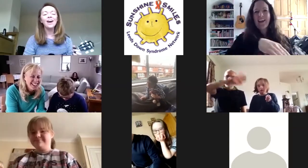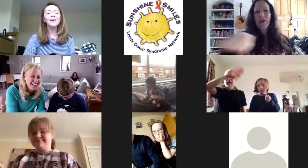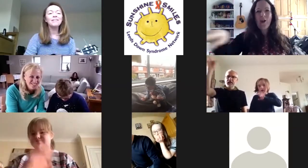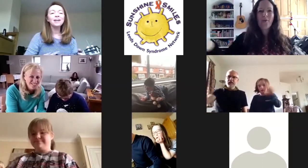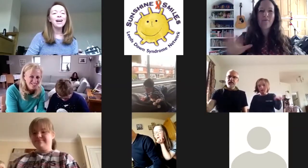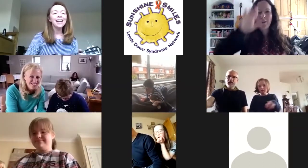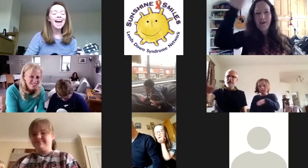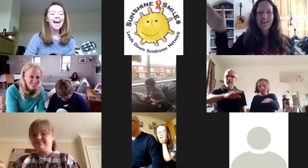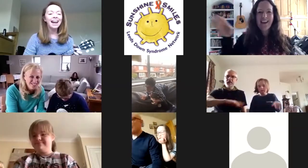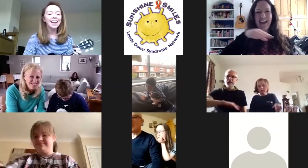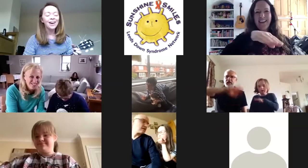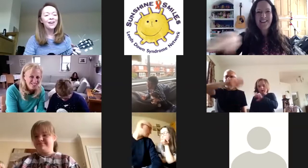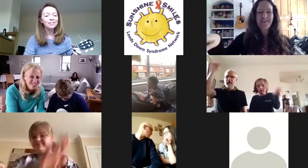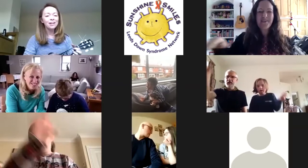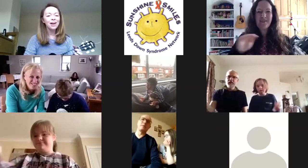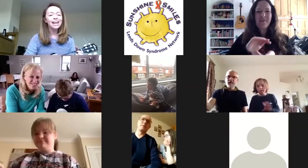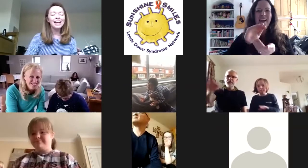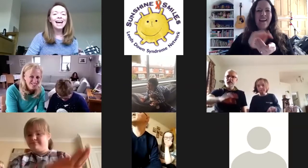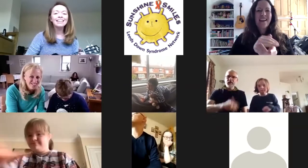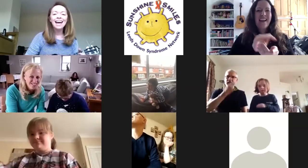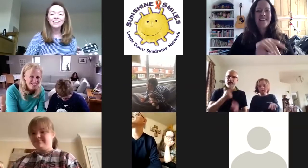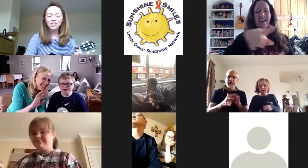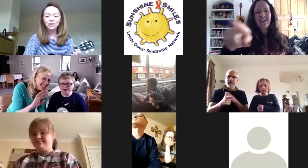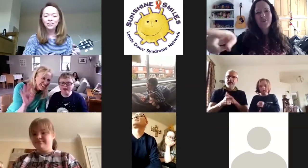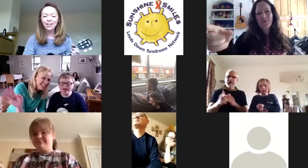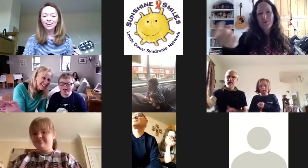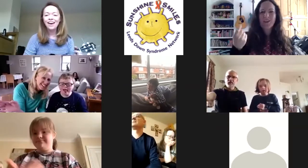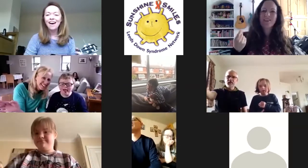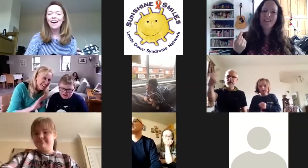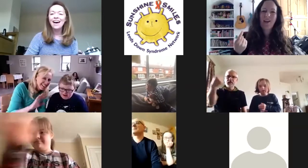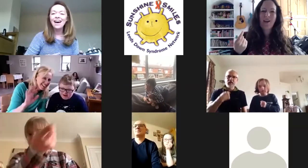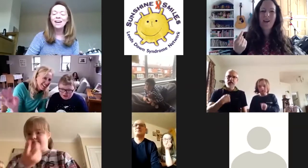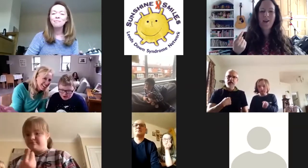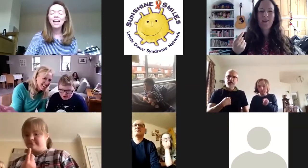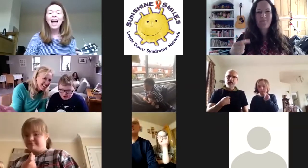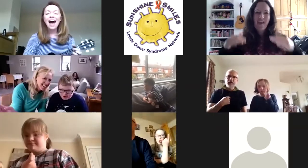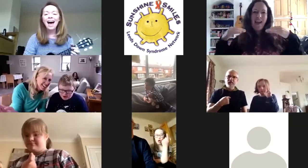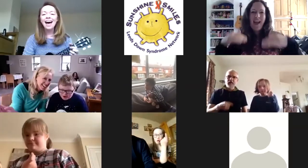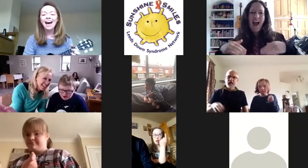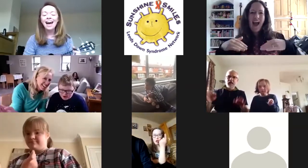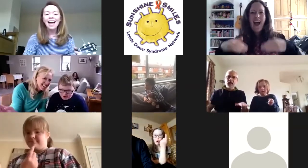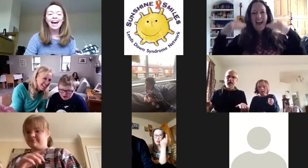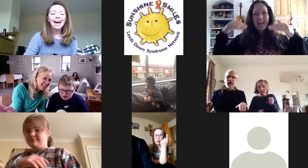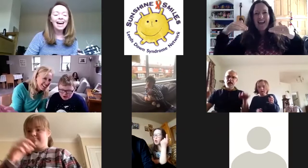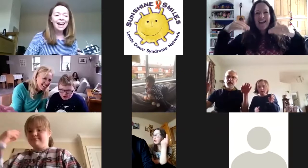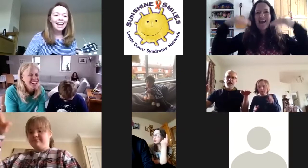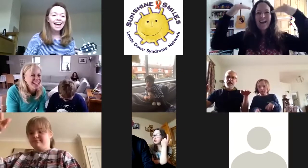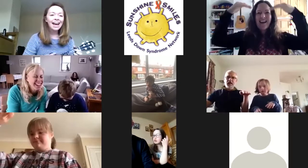Hello everyone, hello everyone, glad that you could come.